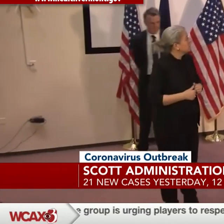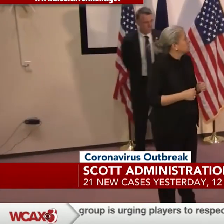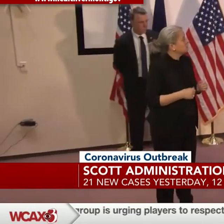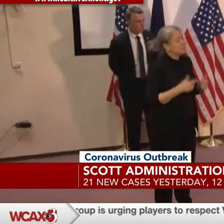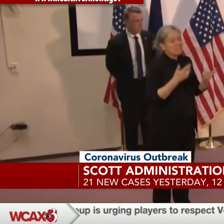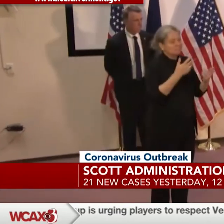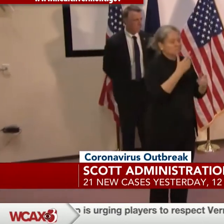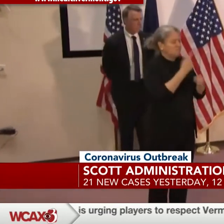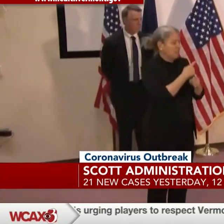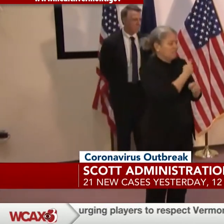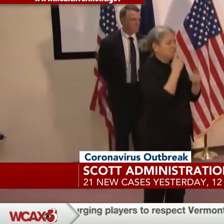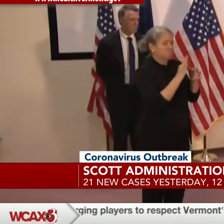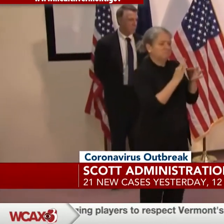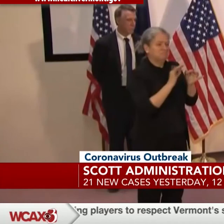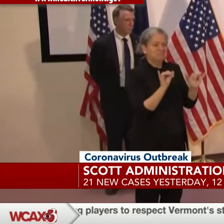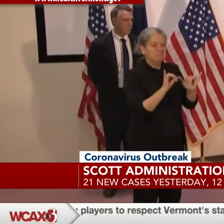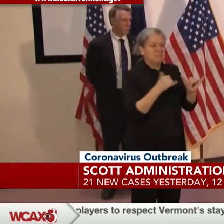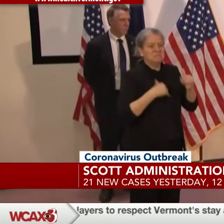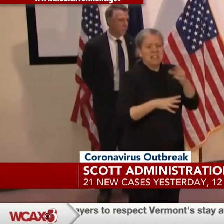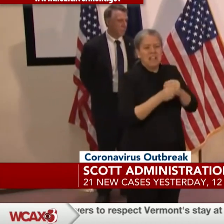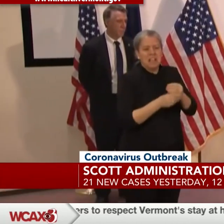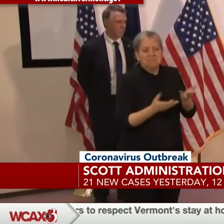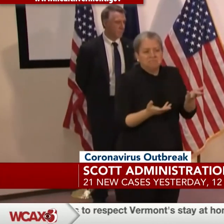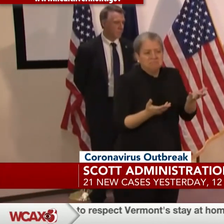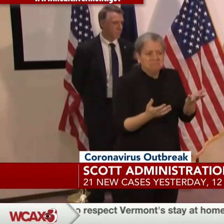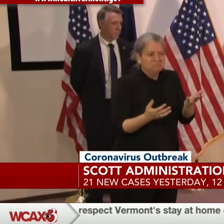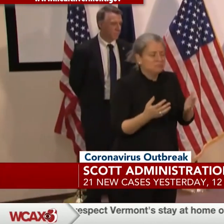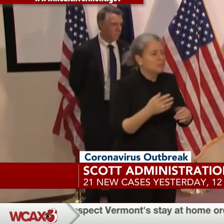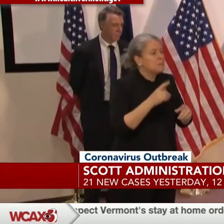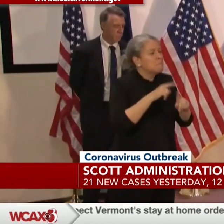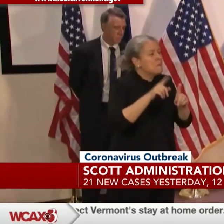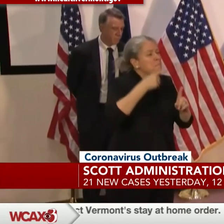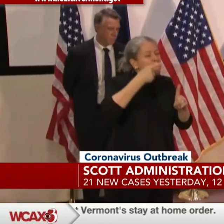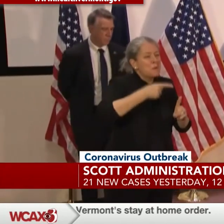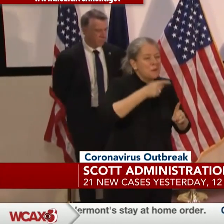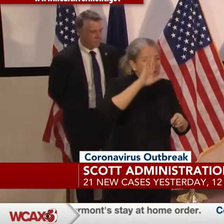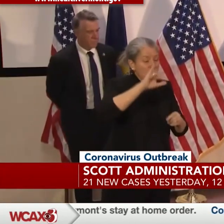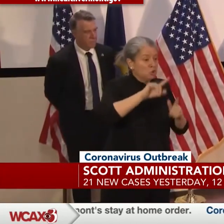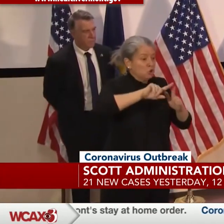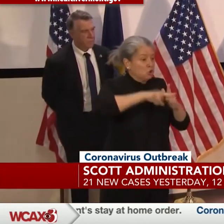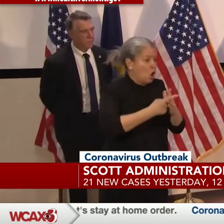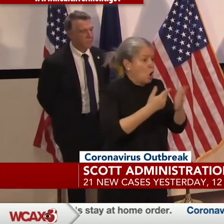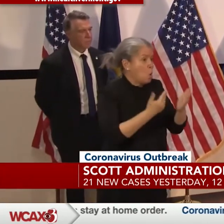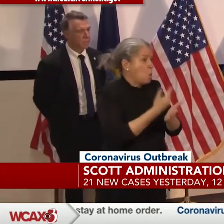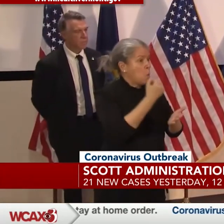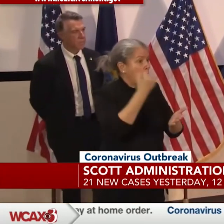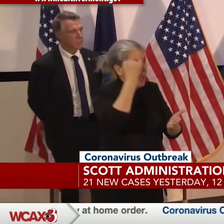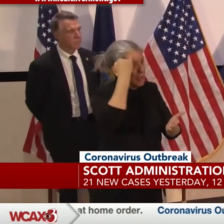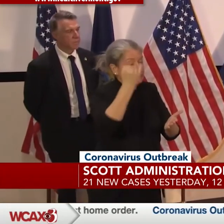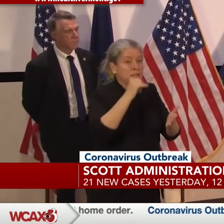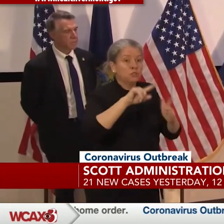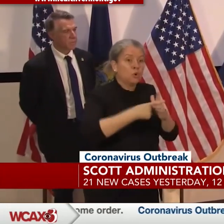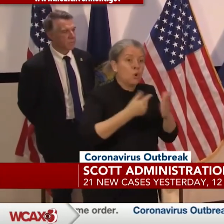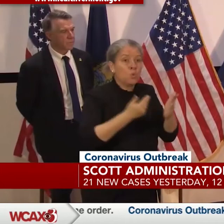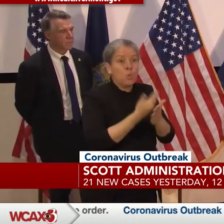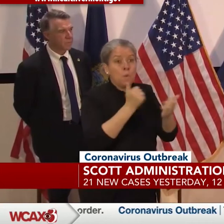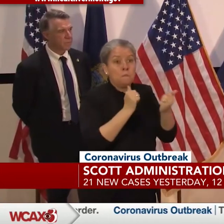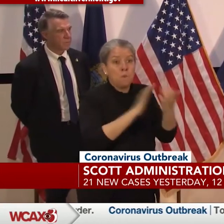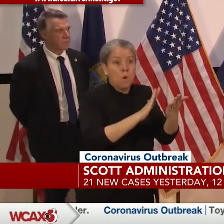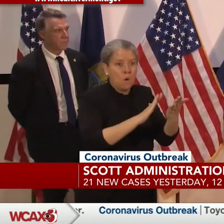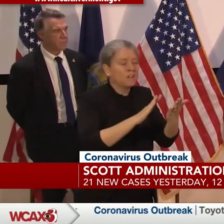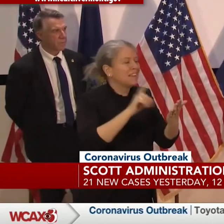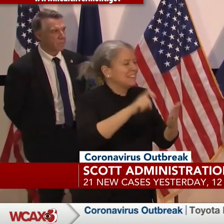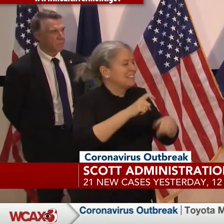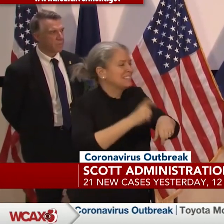Not a lot to add to that, but any strategy that you begin in terms of combating COVID-19, you have